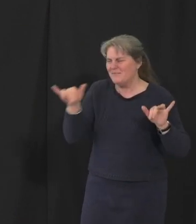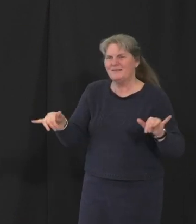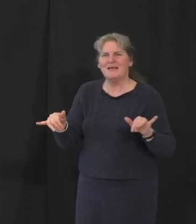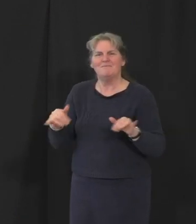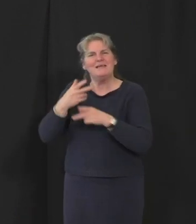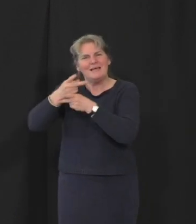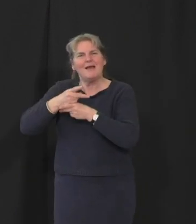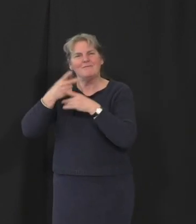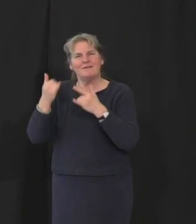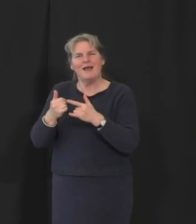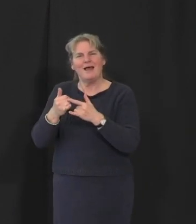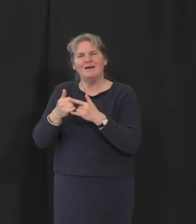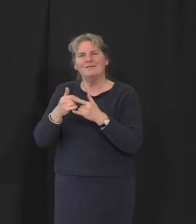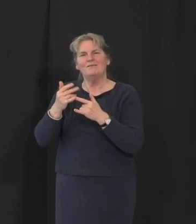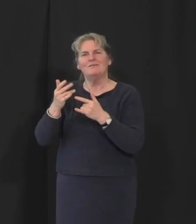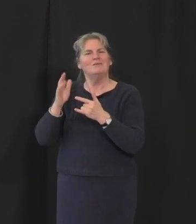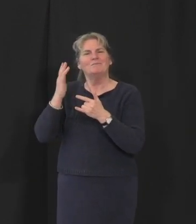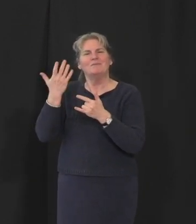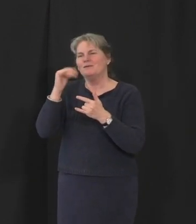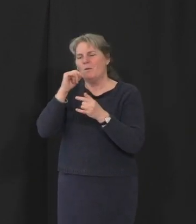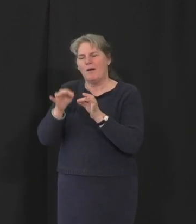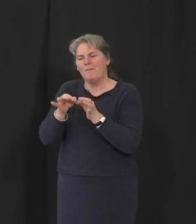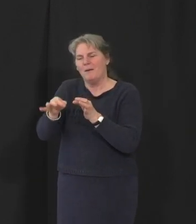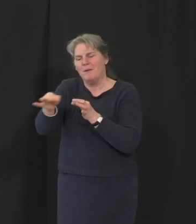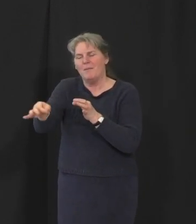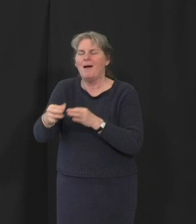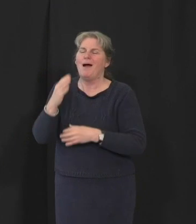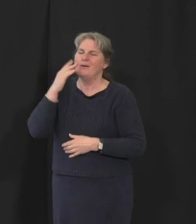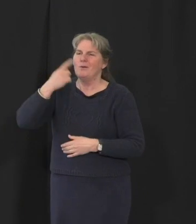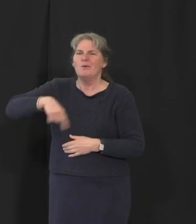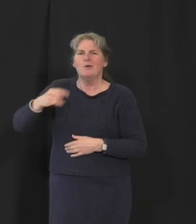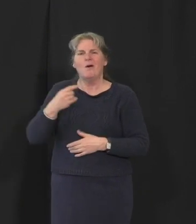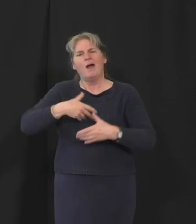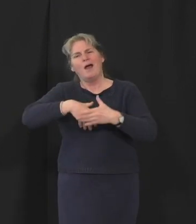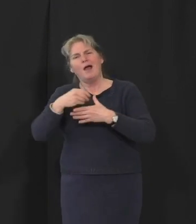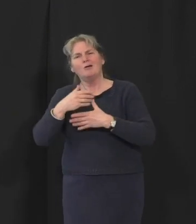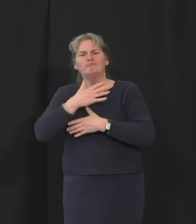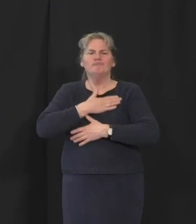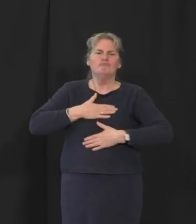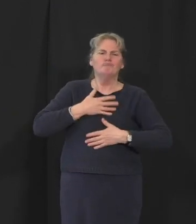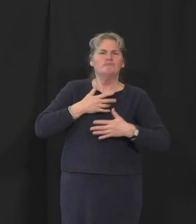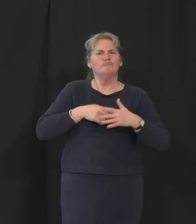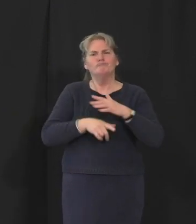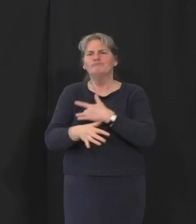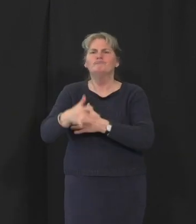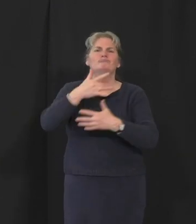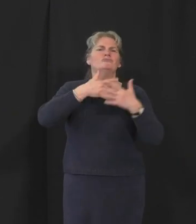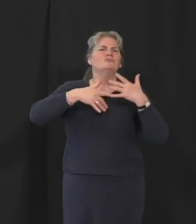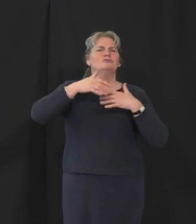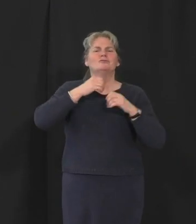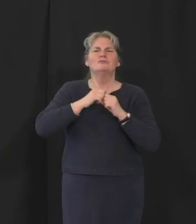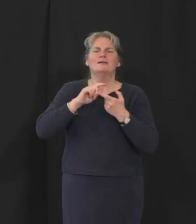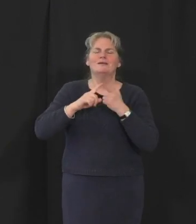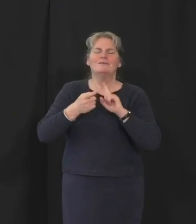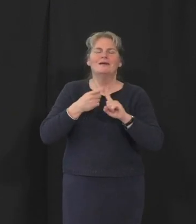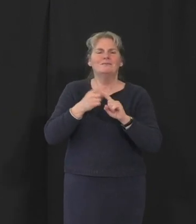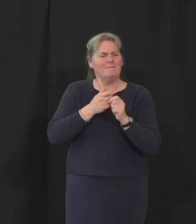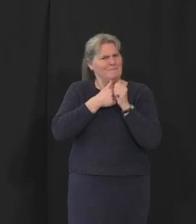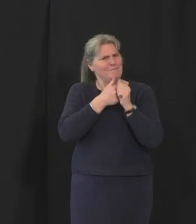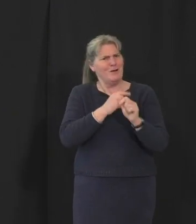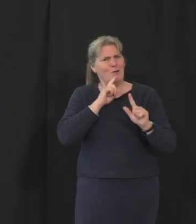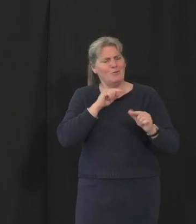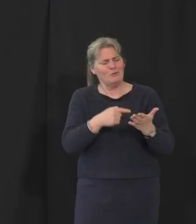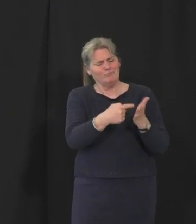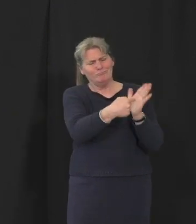where we are right now. I know everybody wants to get out and wants to hang out with their friends, but if we can adhere to the guidelines and the